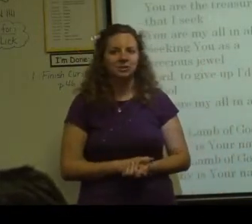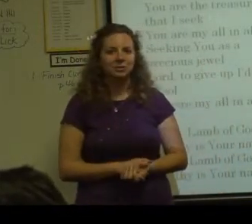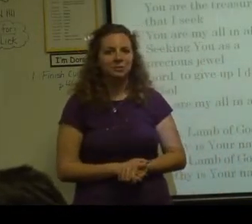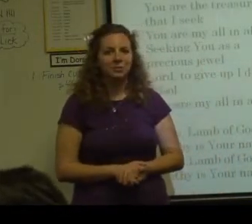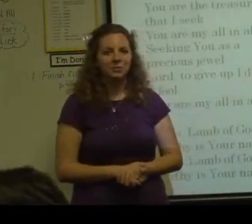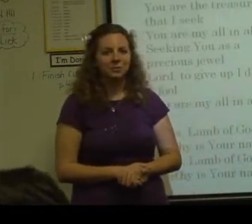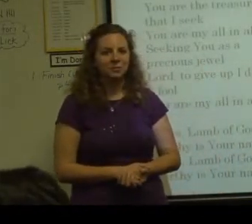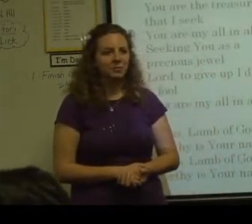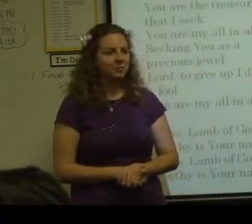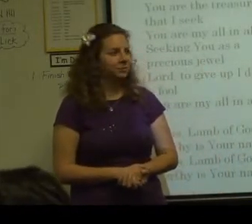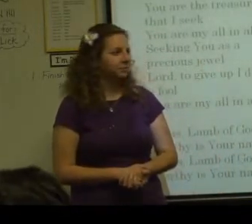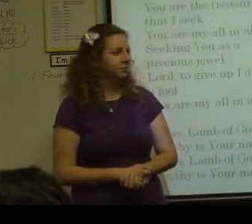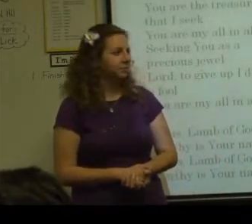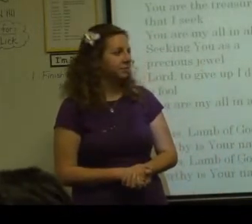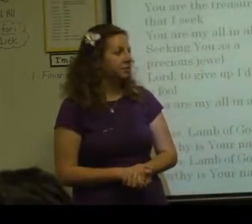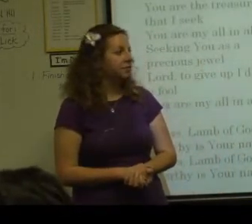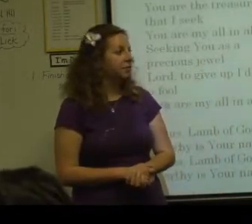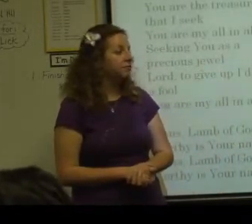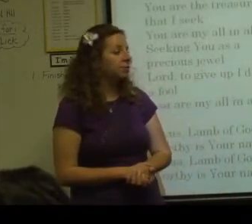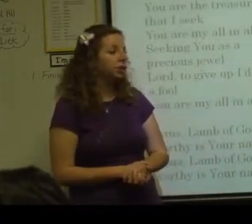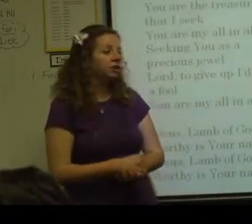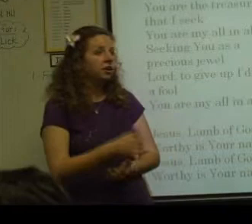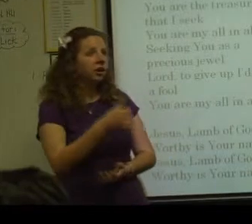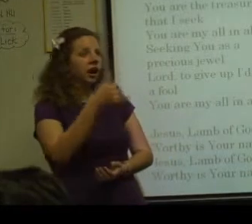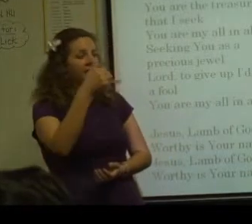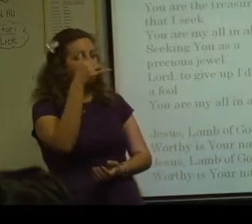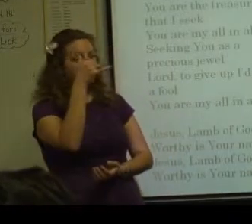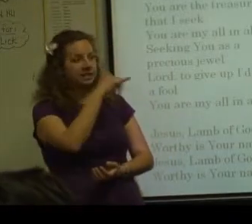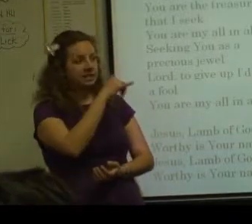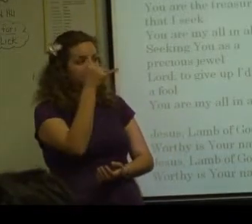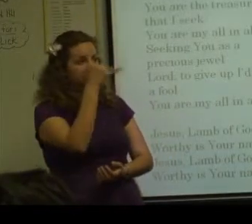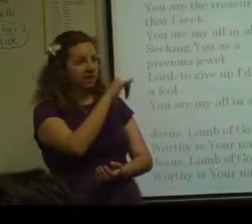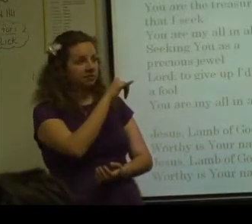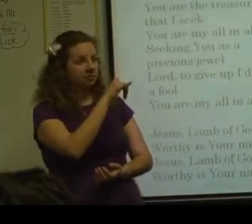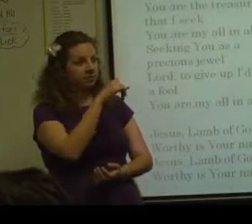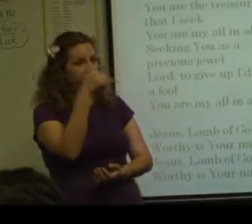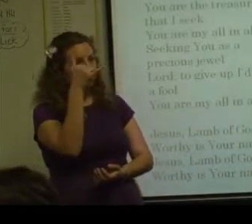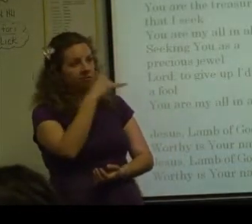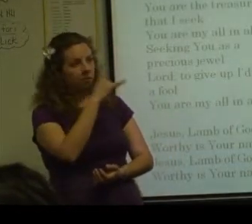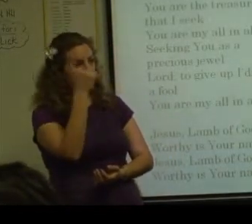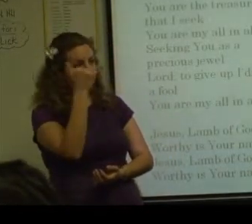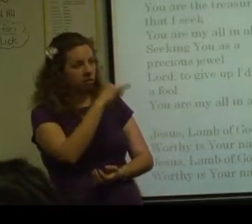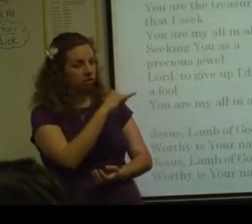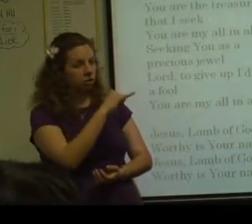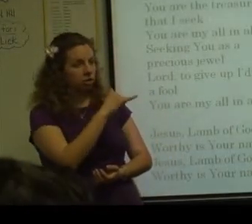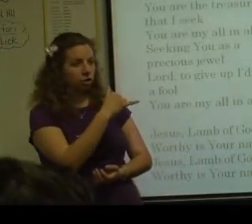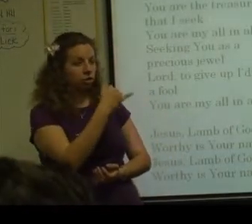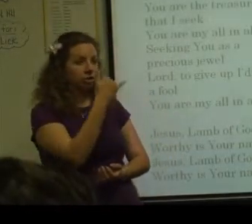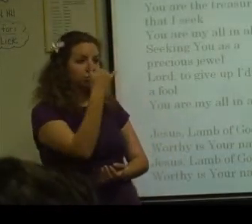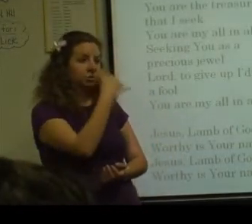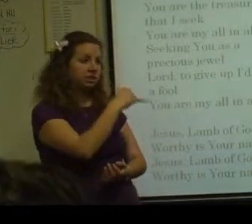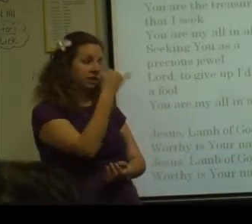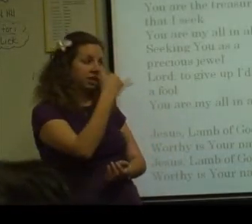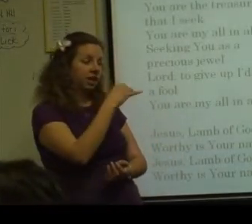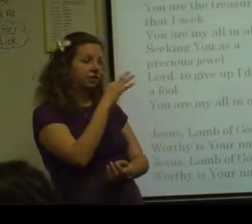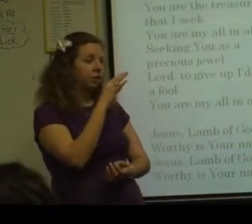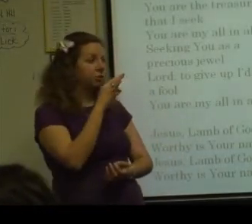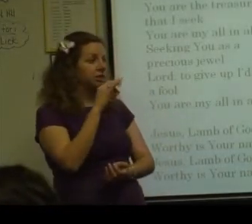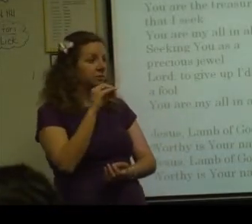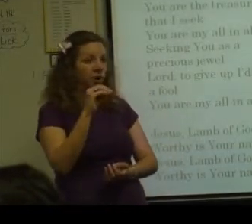else? Fool? Fool. I've seen it as silly. Fool. You could do silly, and then you could